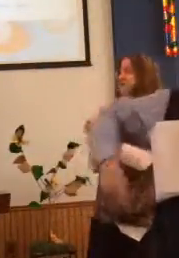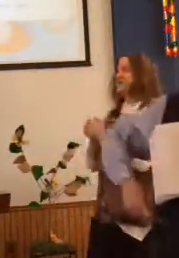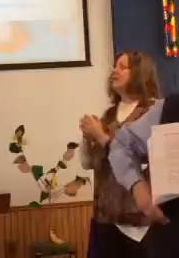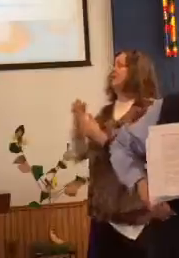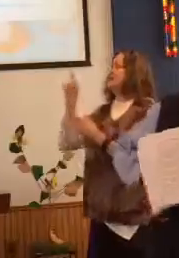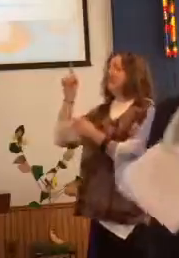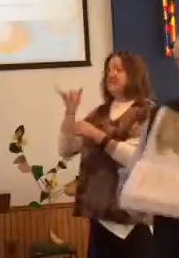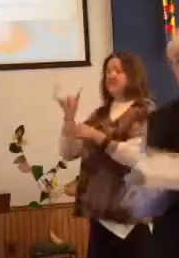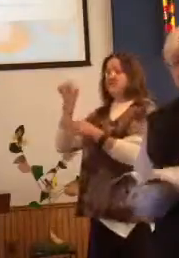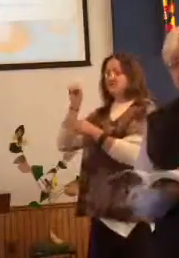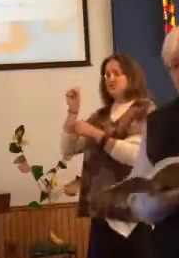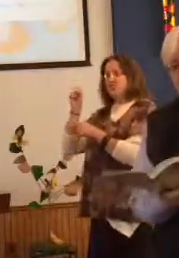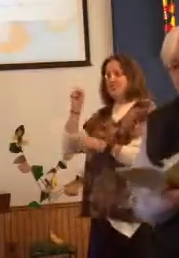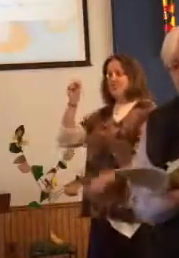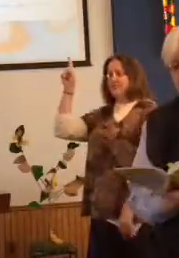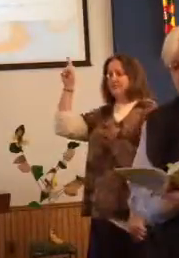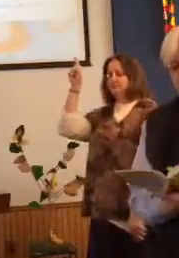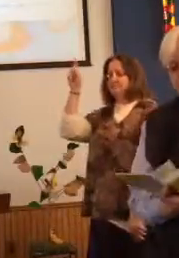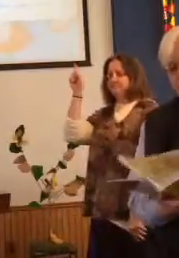caterpillar pillar.